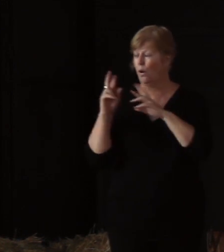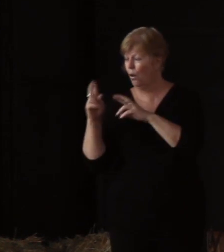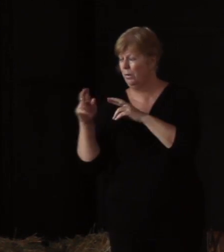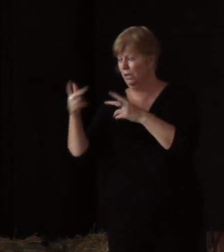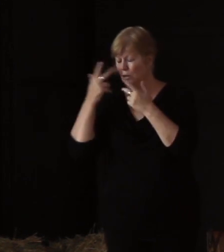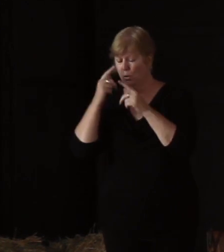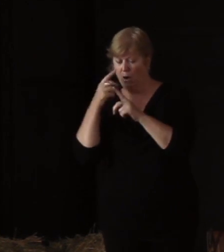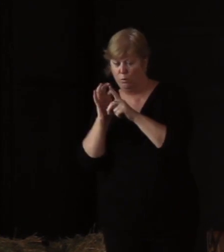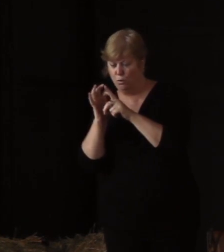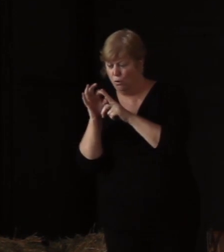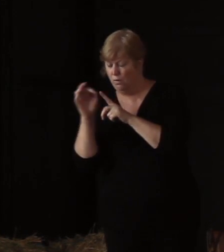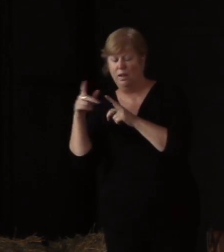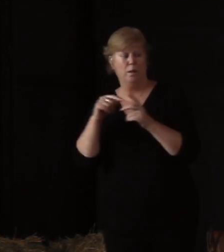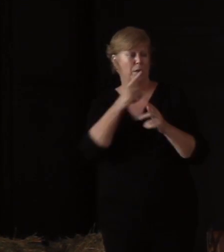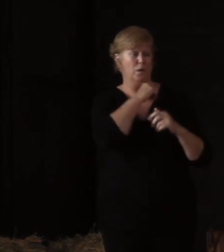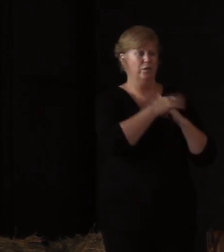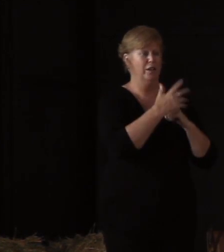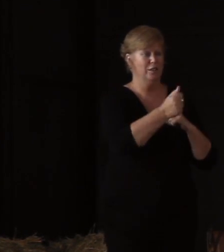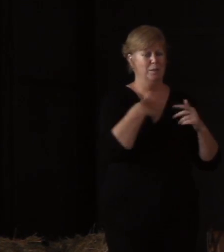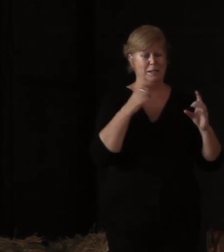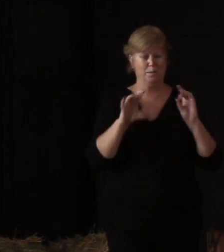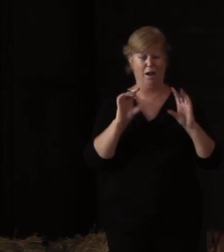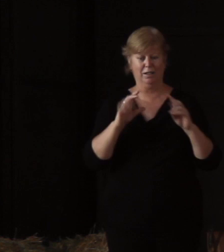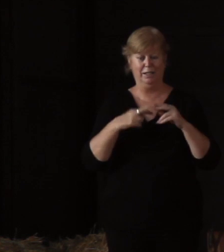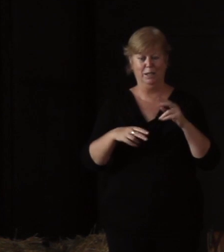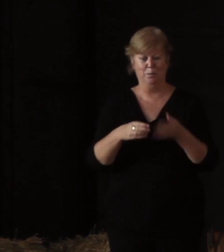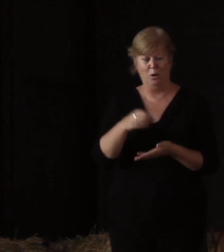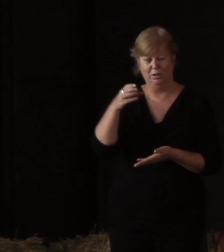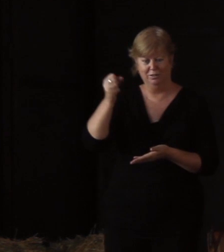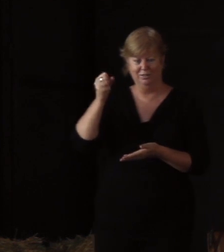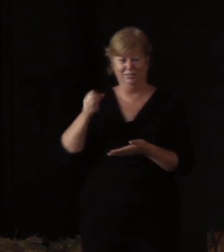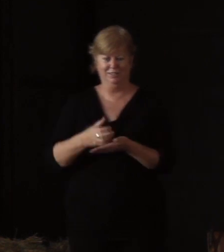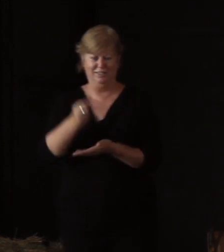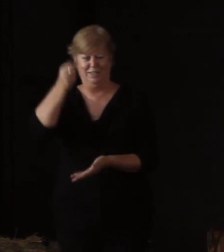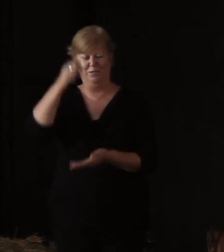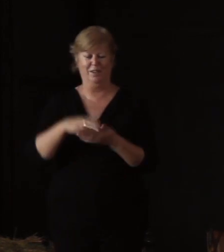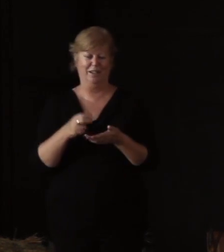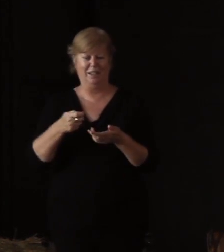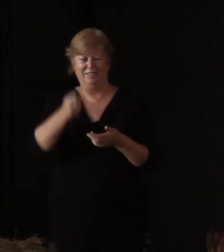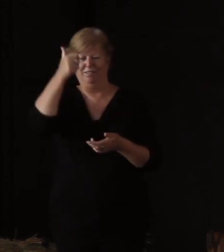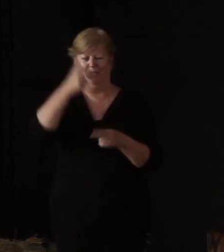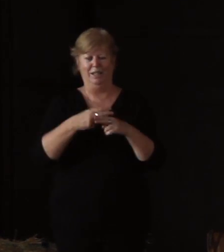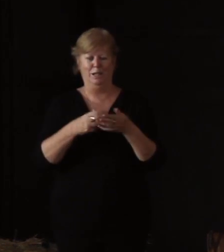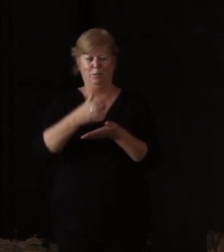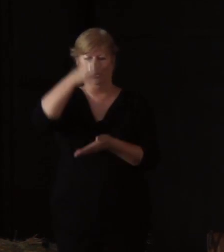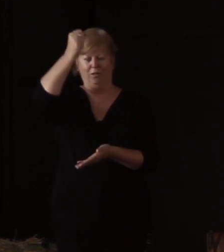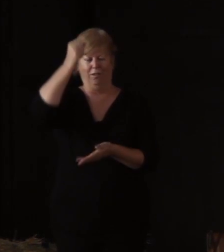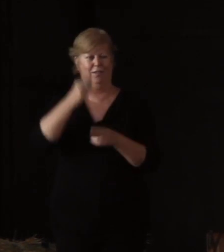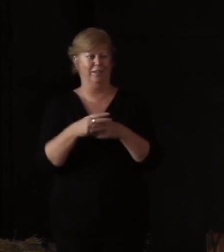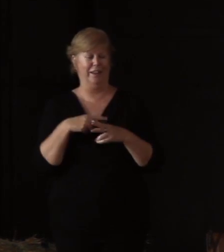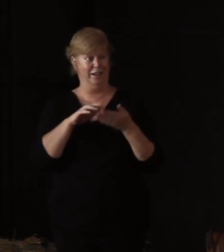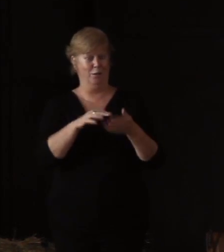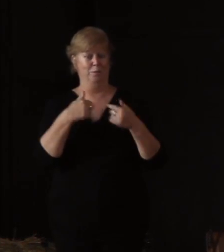was showing progress. And then my girlfriend's bought some sparkle up in a bottle. That was helpful. And there we